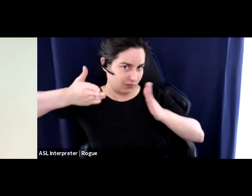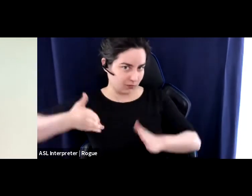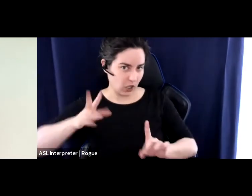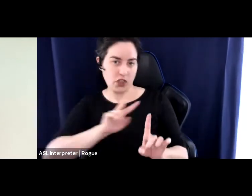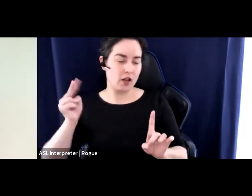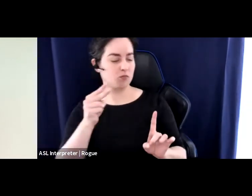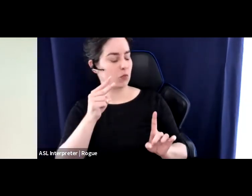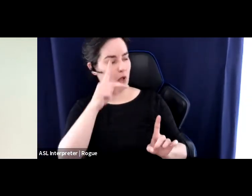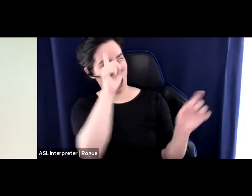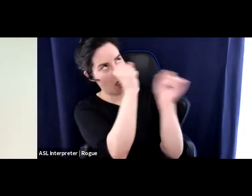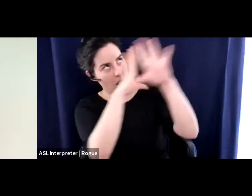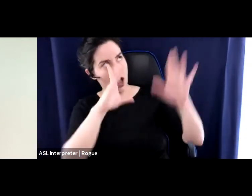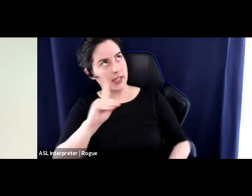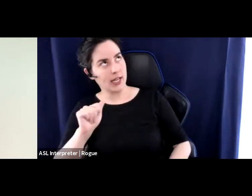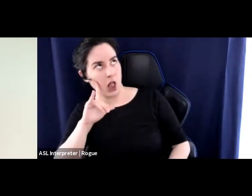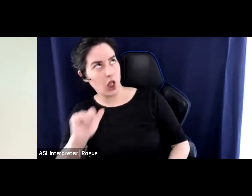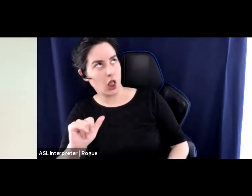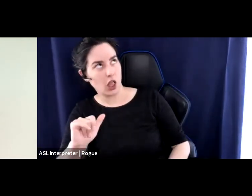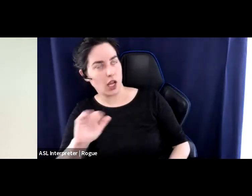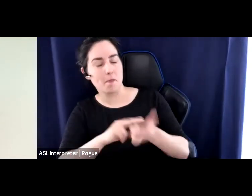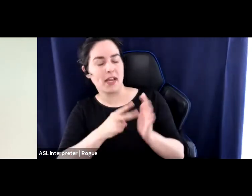disability accommodations play.